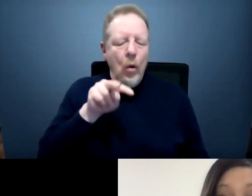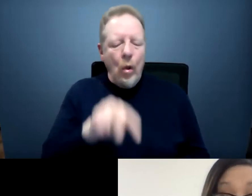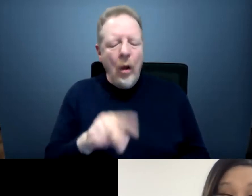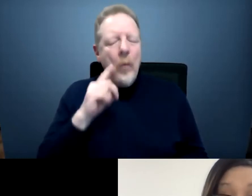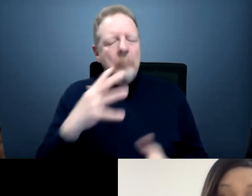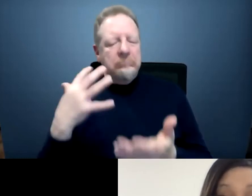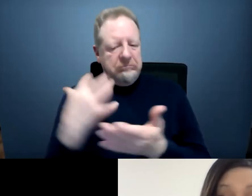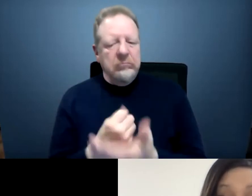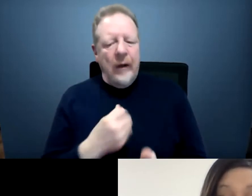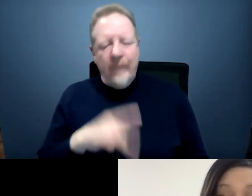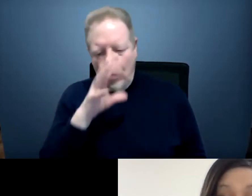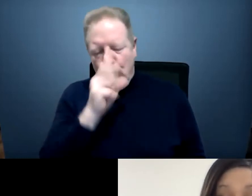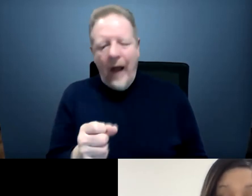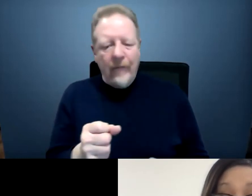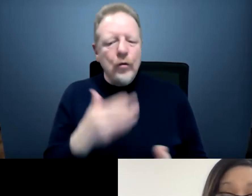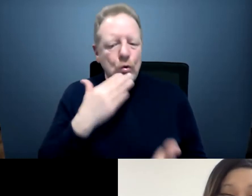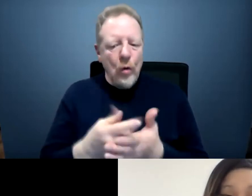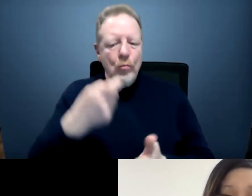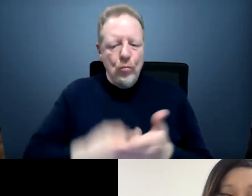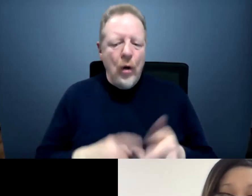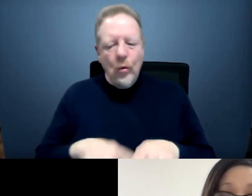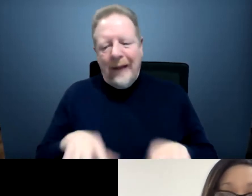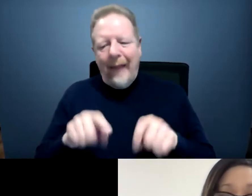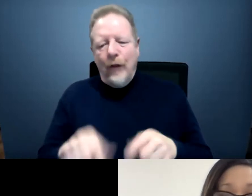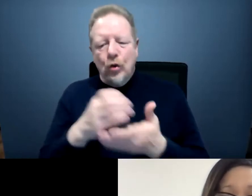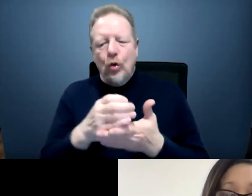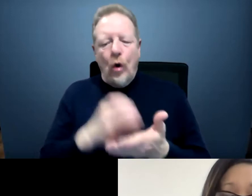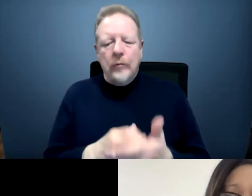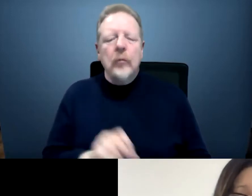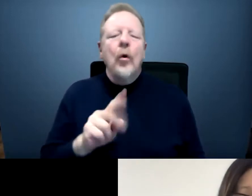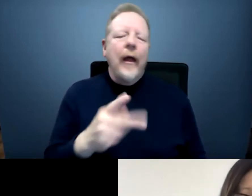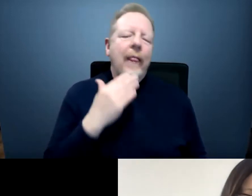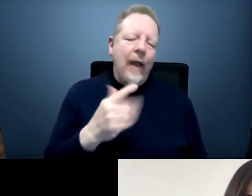it attractive for that very reason. Yeah. Thank you. You're welcome, Ruby.